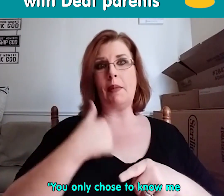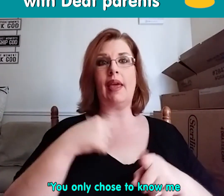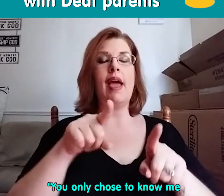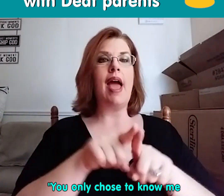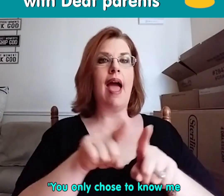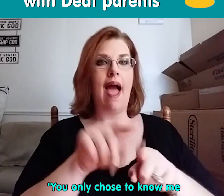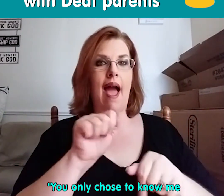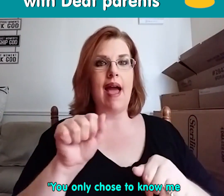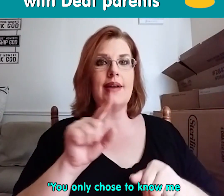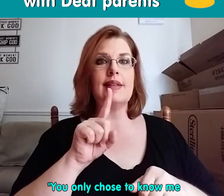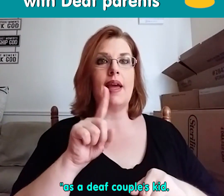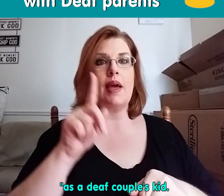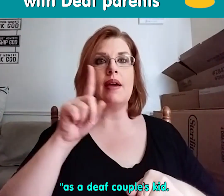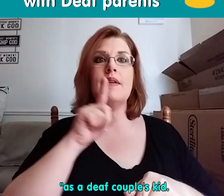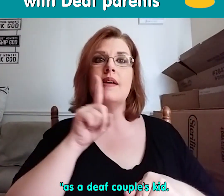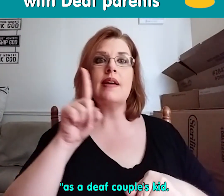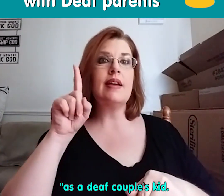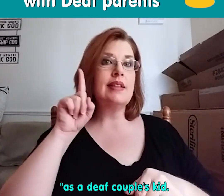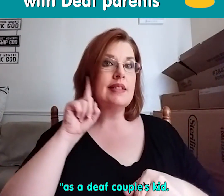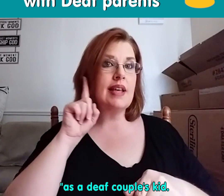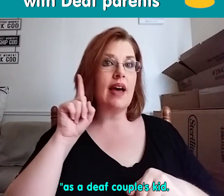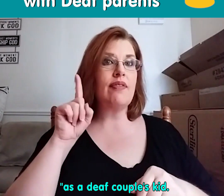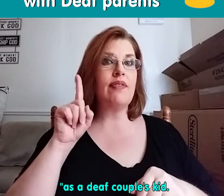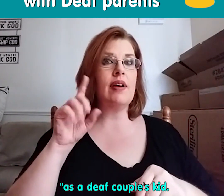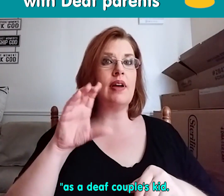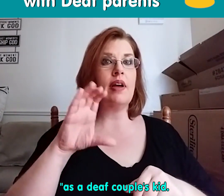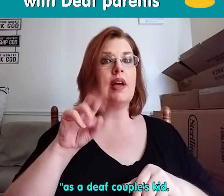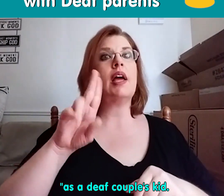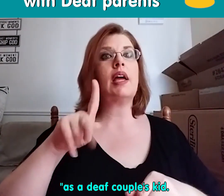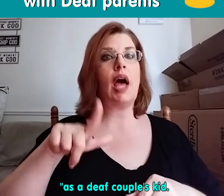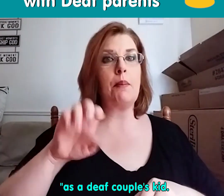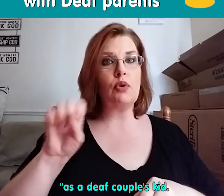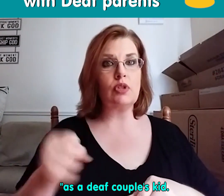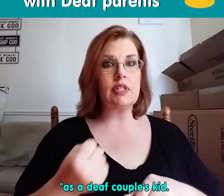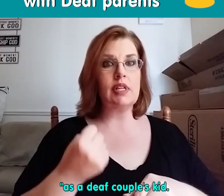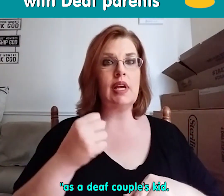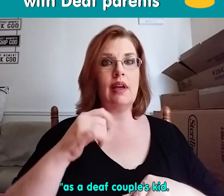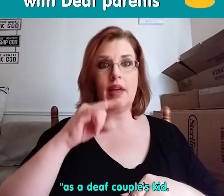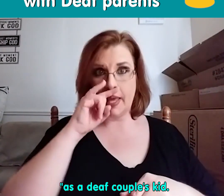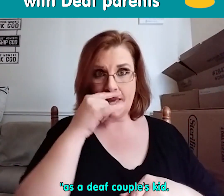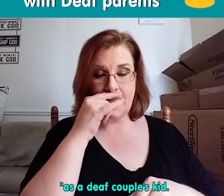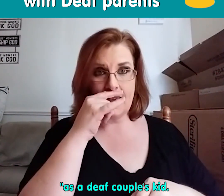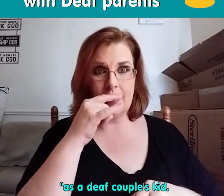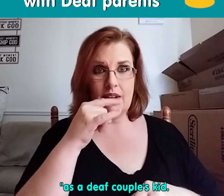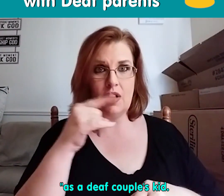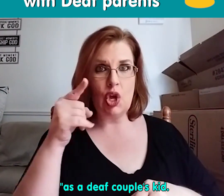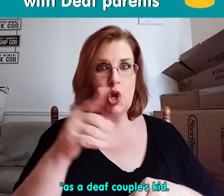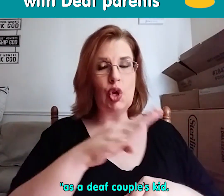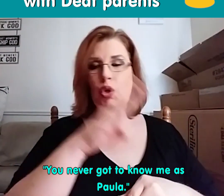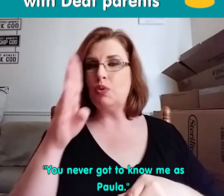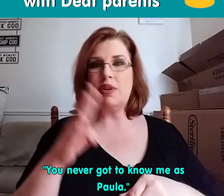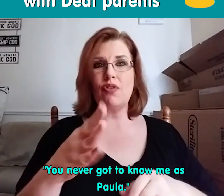we graduated, I ran into her and she said, "Oh, guess what?" I said, "What?" She